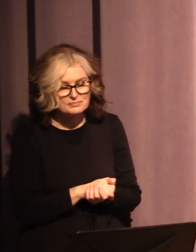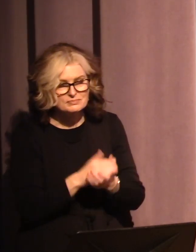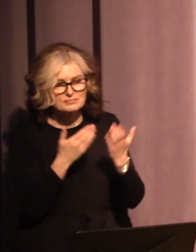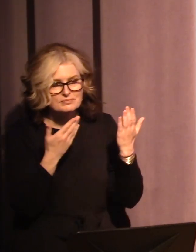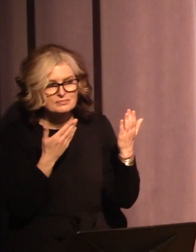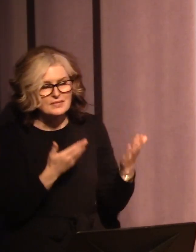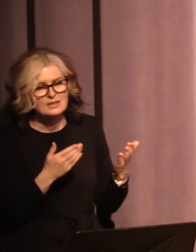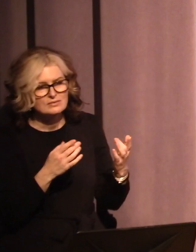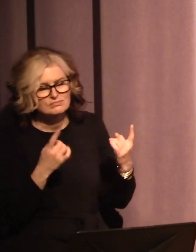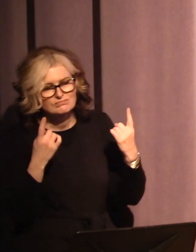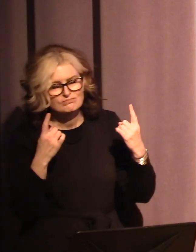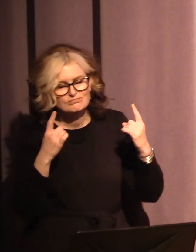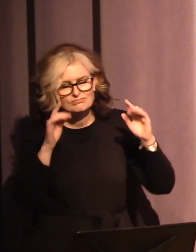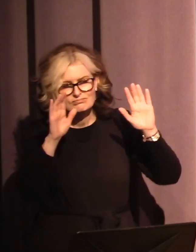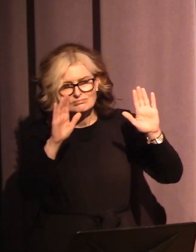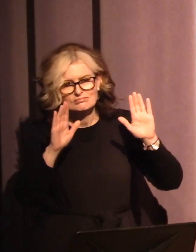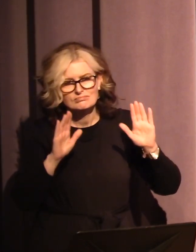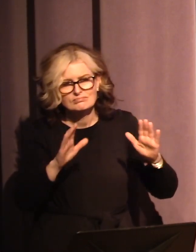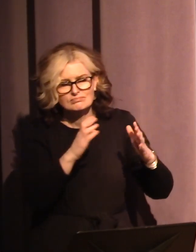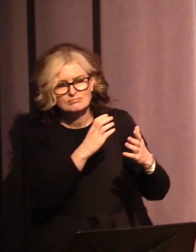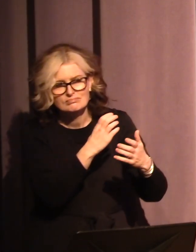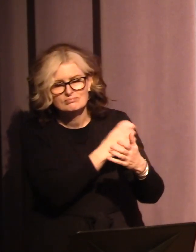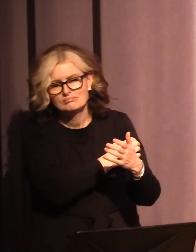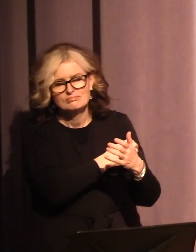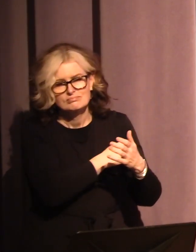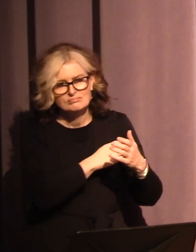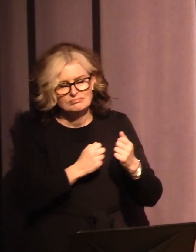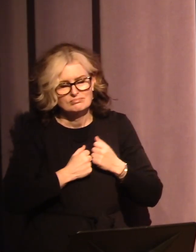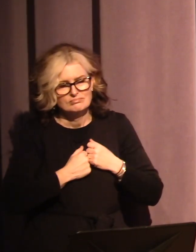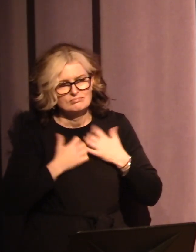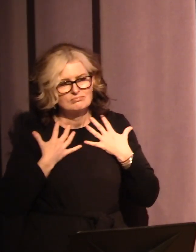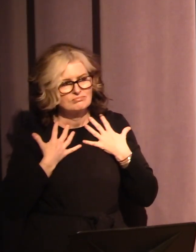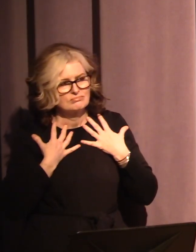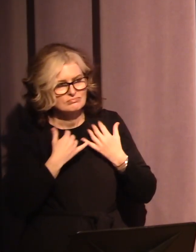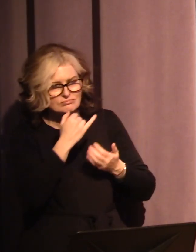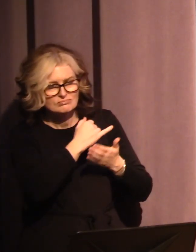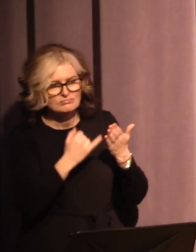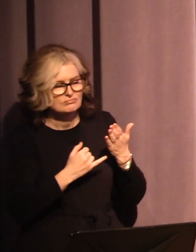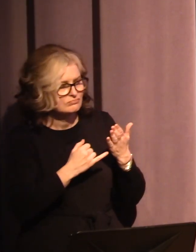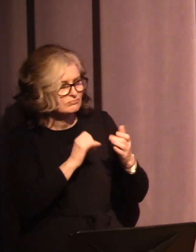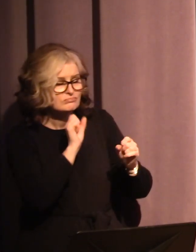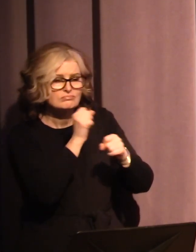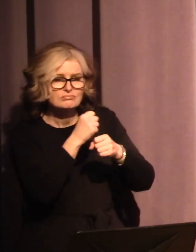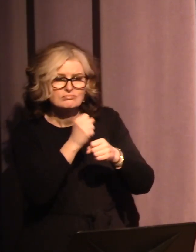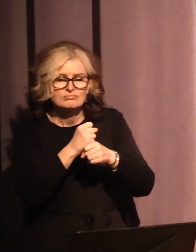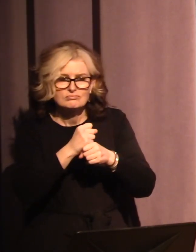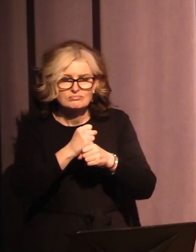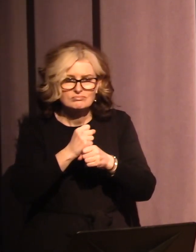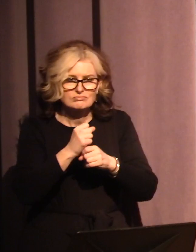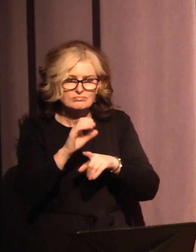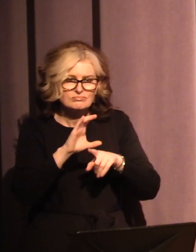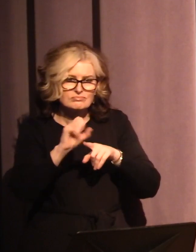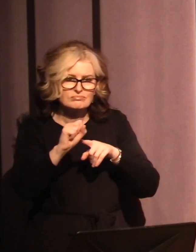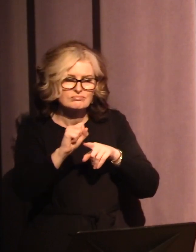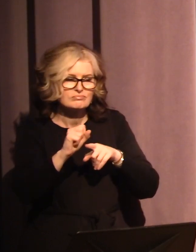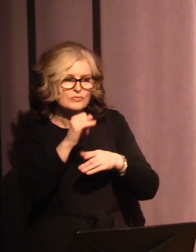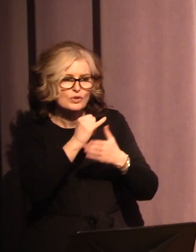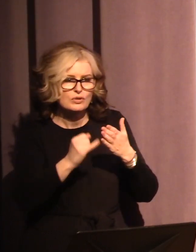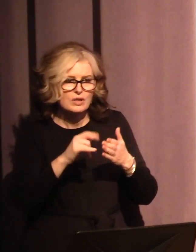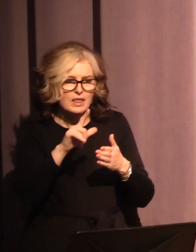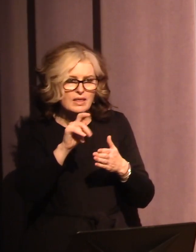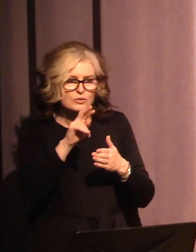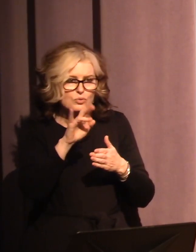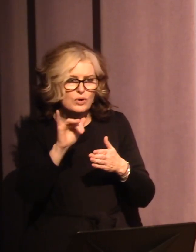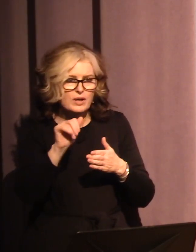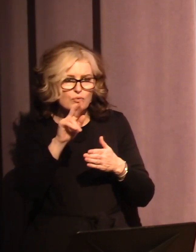This extraordinary, powerful, and moving installation created by acclaimed artist and activist LaToya